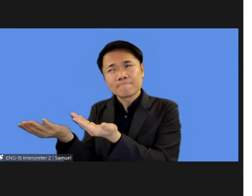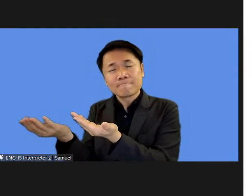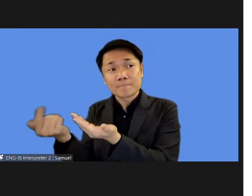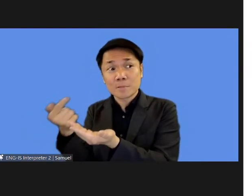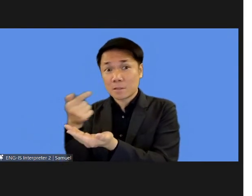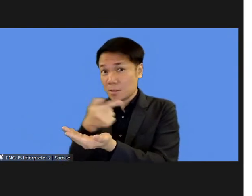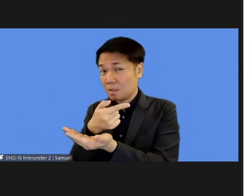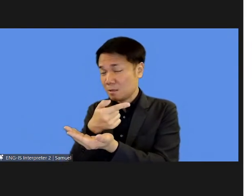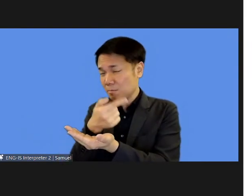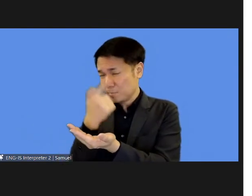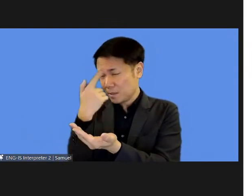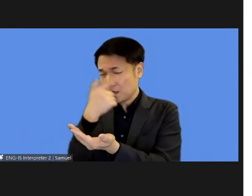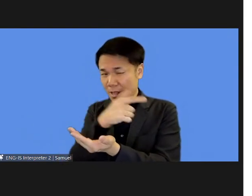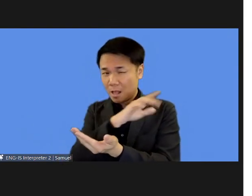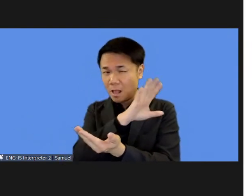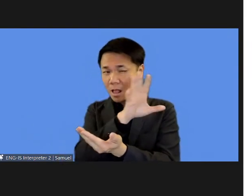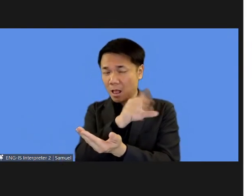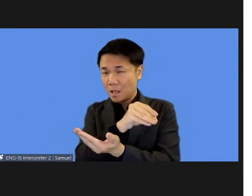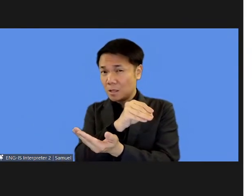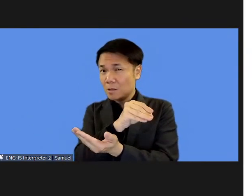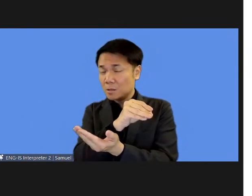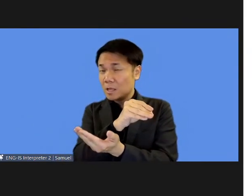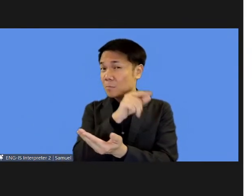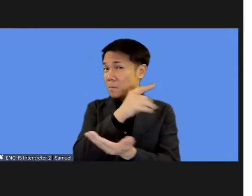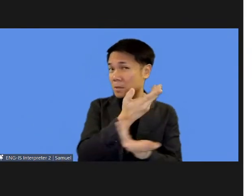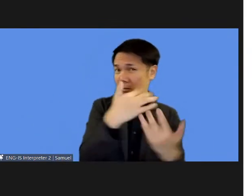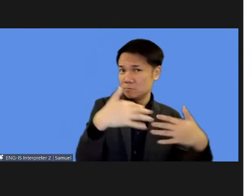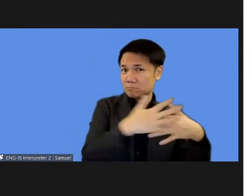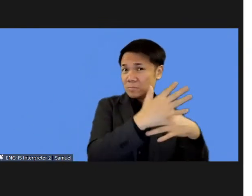our own set of indigenous technology.